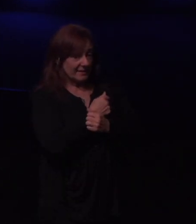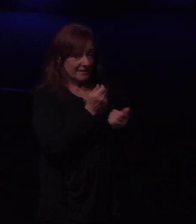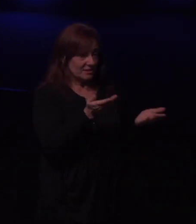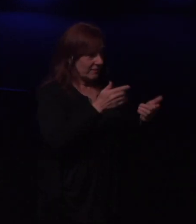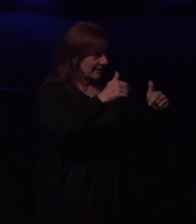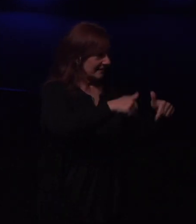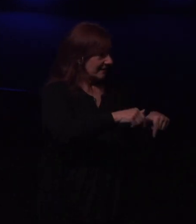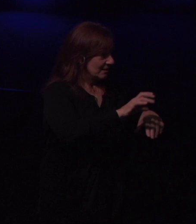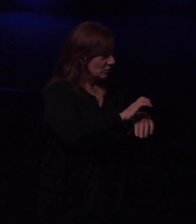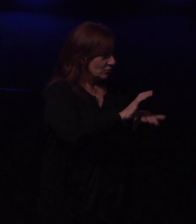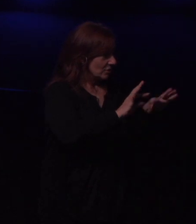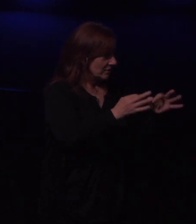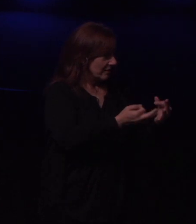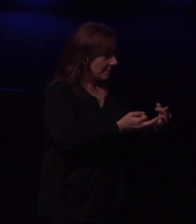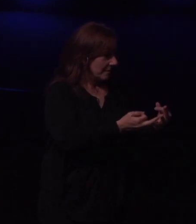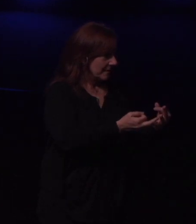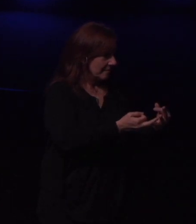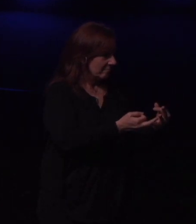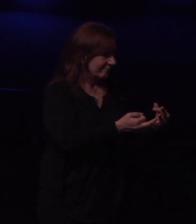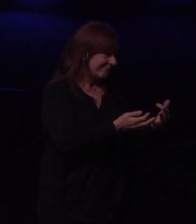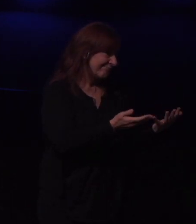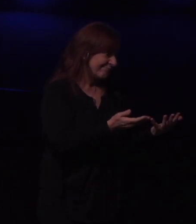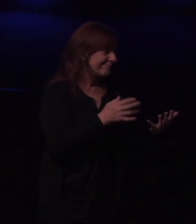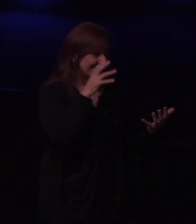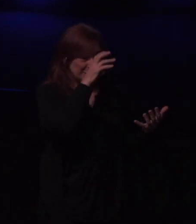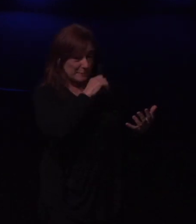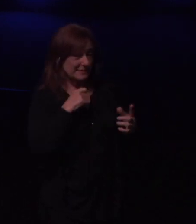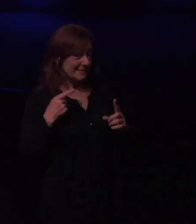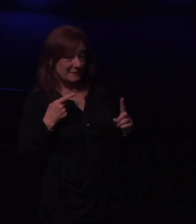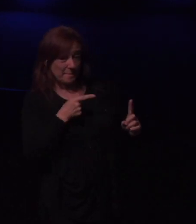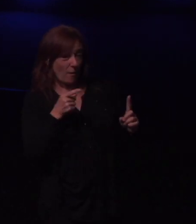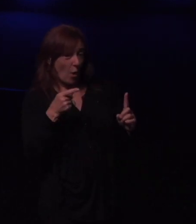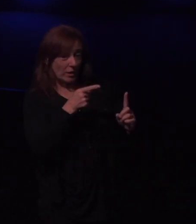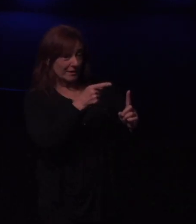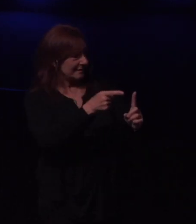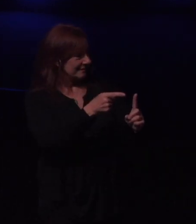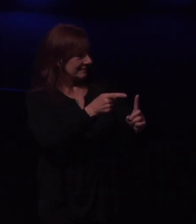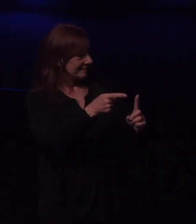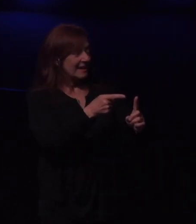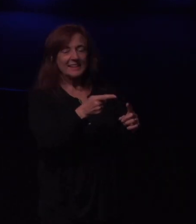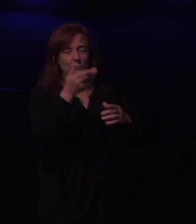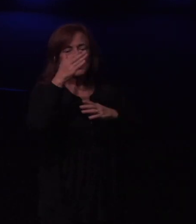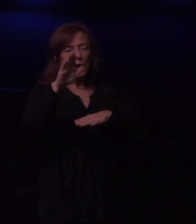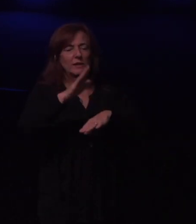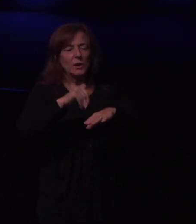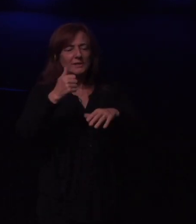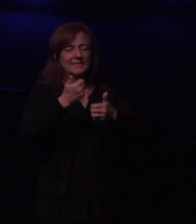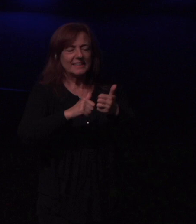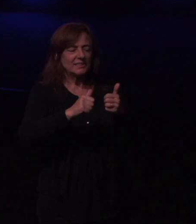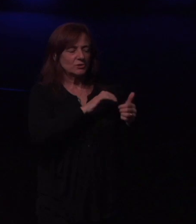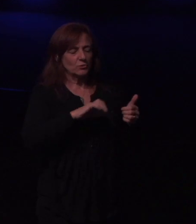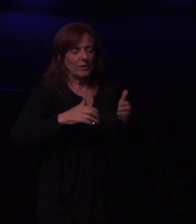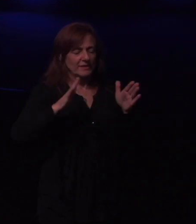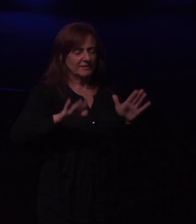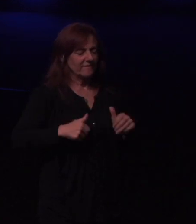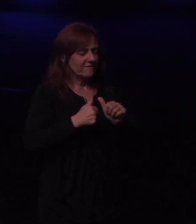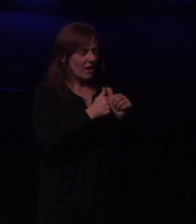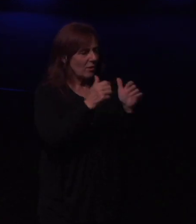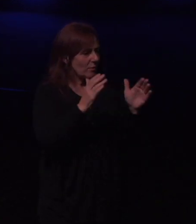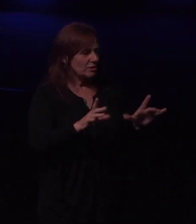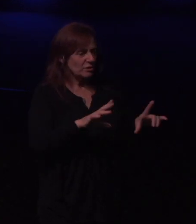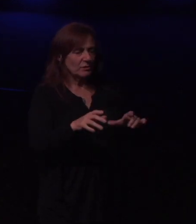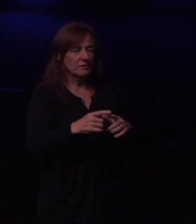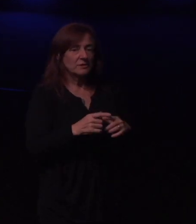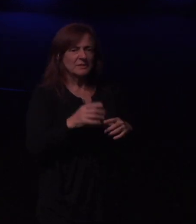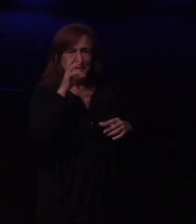in this church family, you're not just missing the mark of what God calls each Christ follower to do, you're